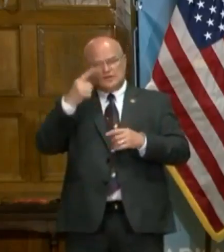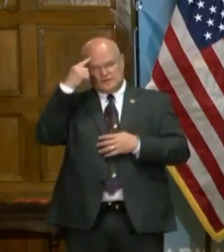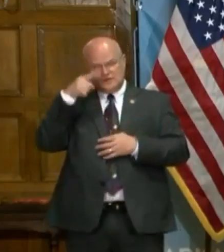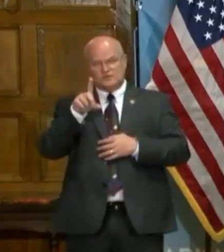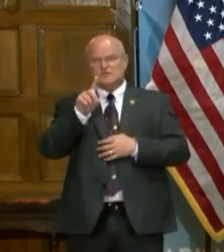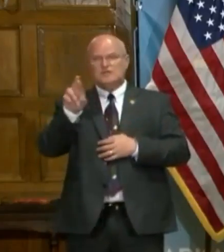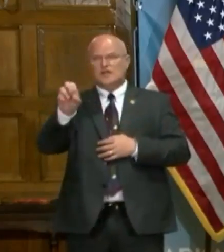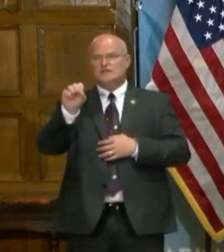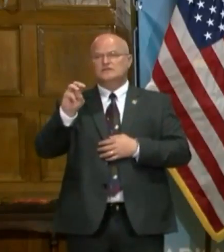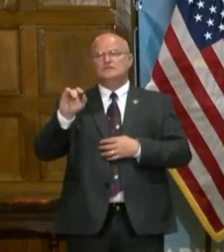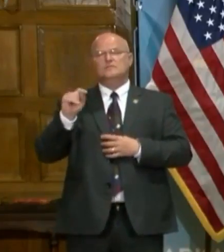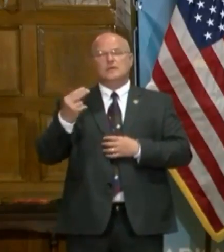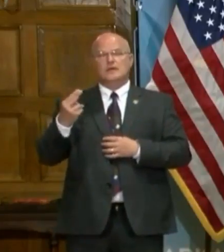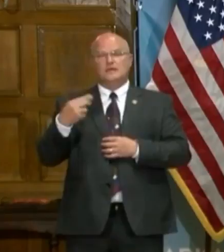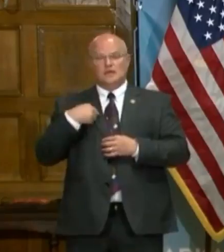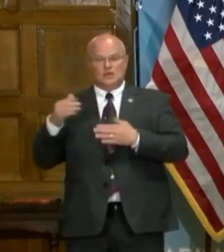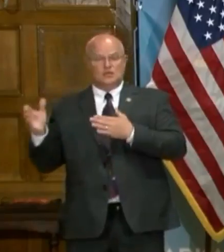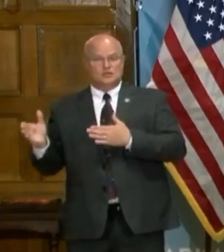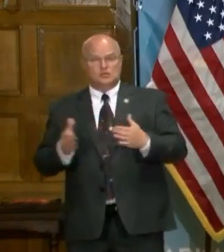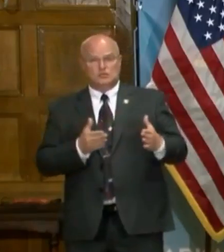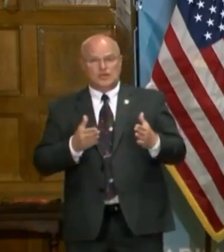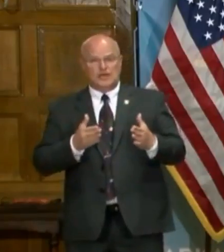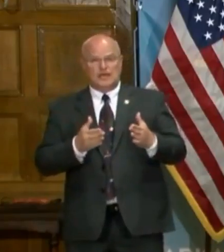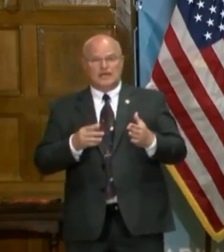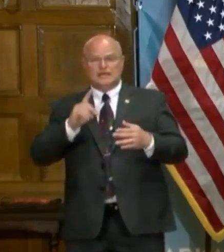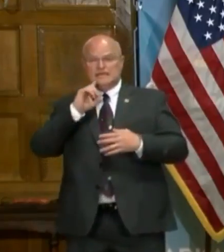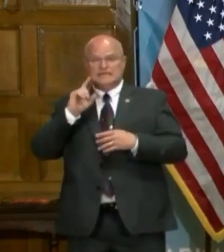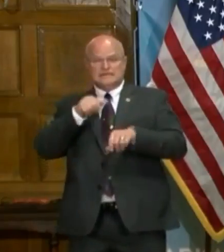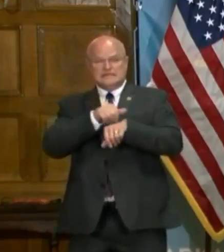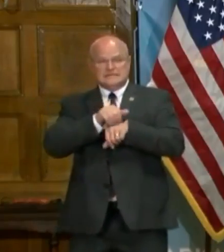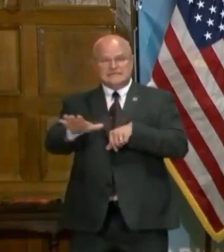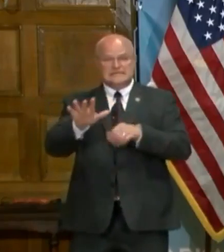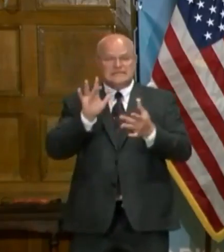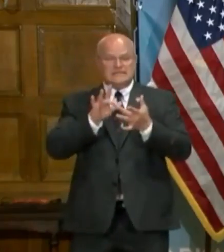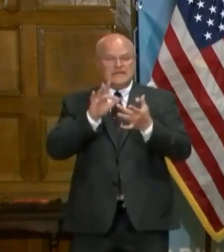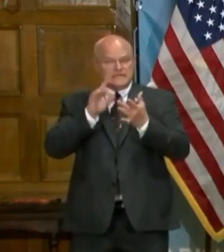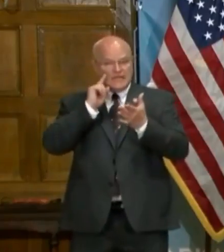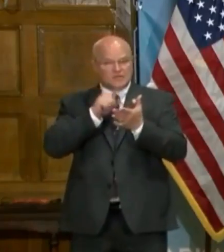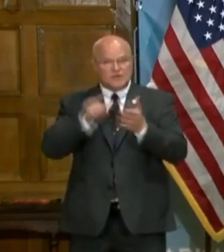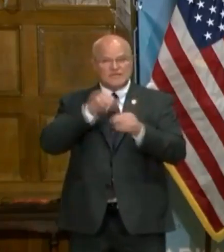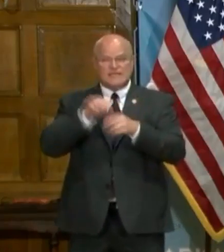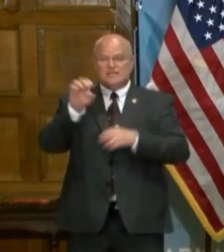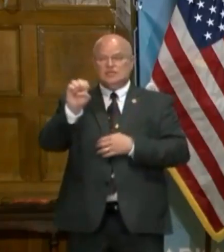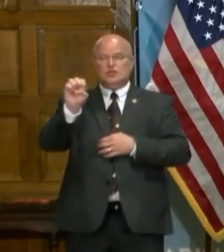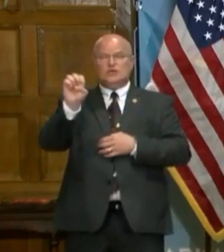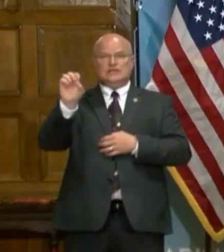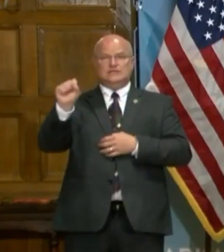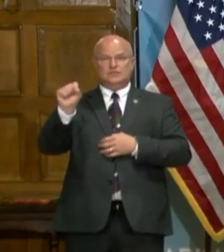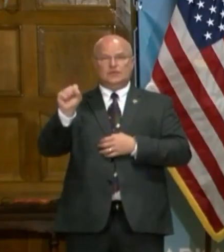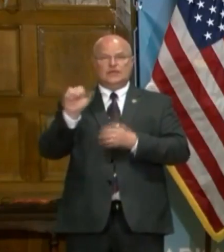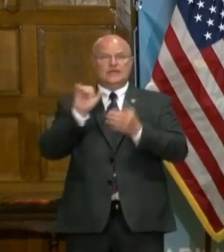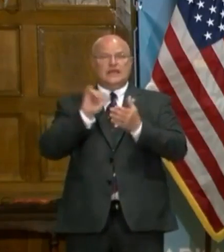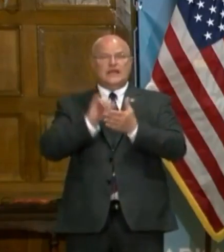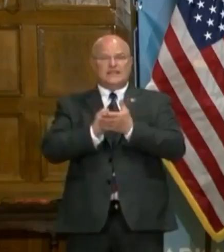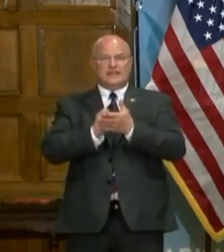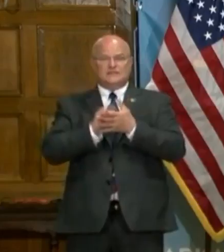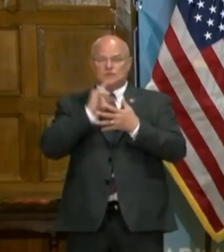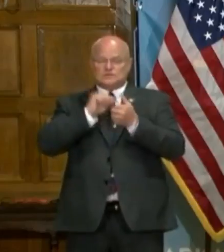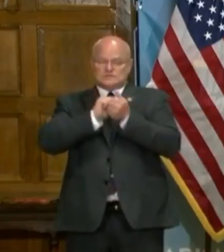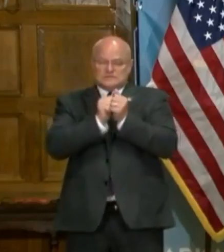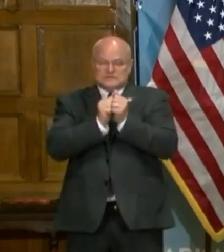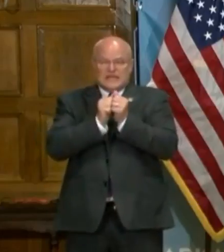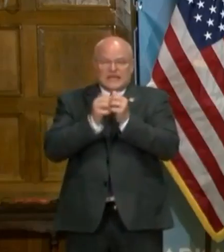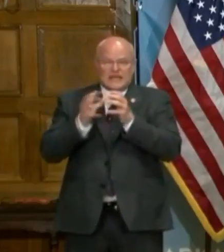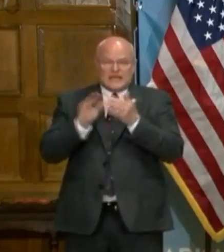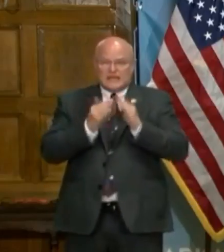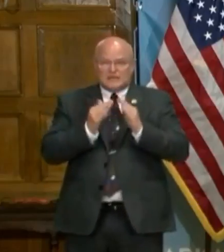you, Dr. Smith. Do you plan to deploy aggressive contact tracing in Eureka, which is a tight-knit community, but with